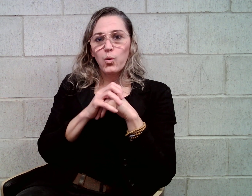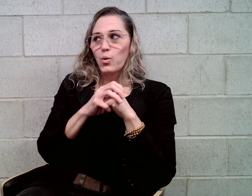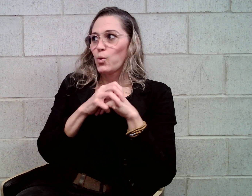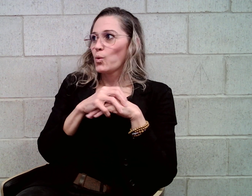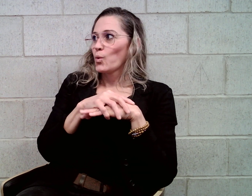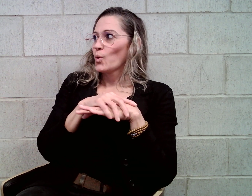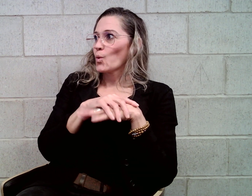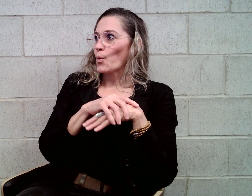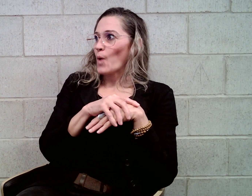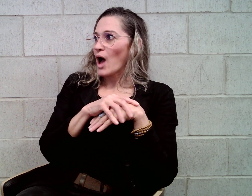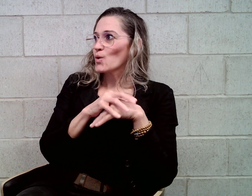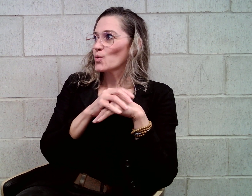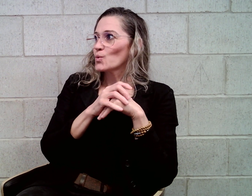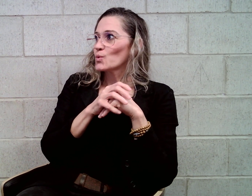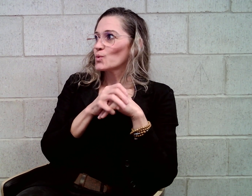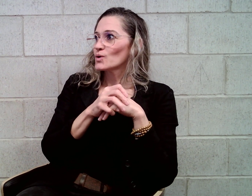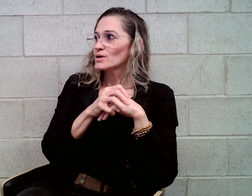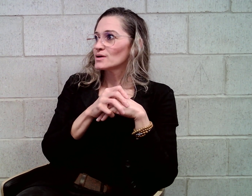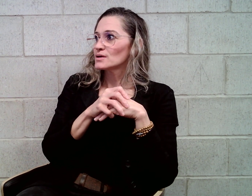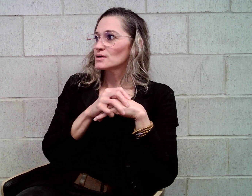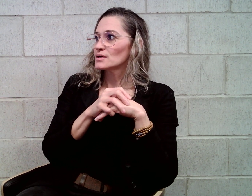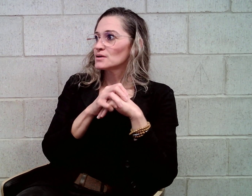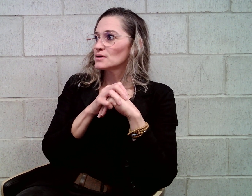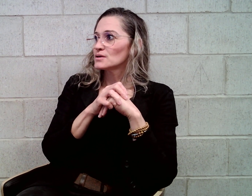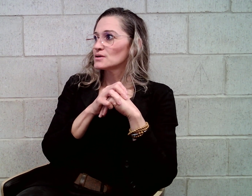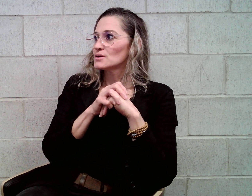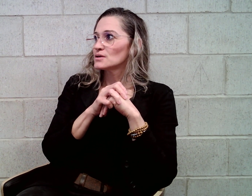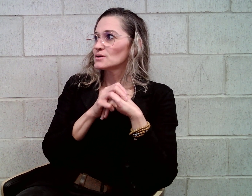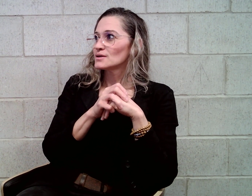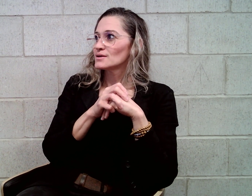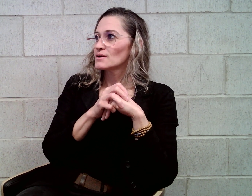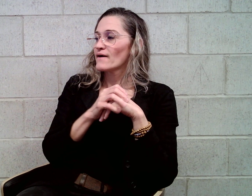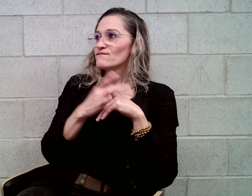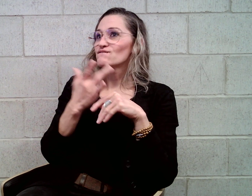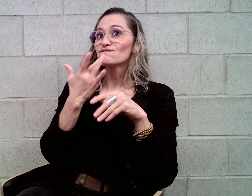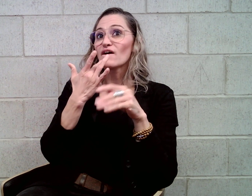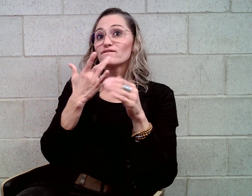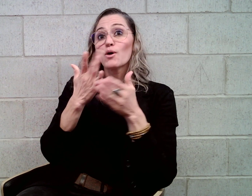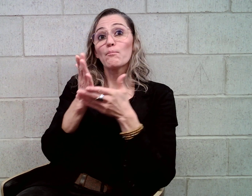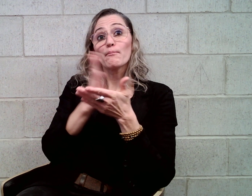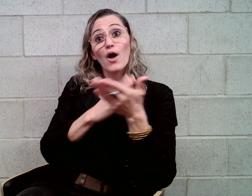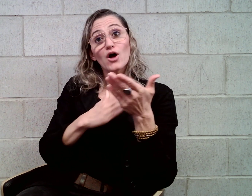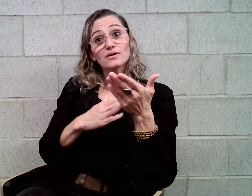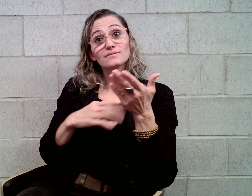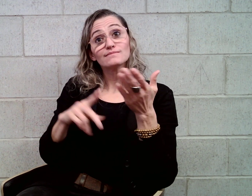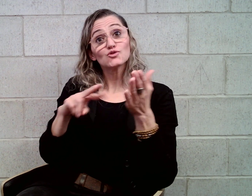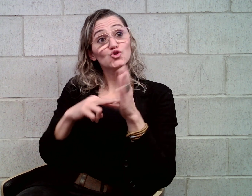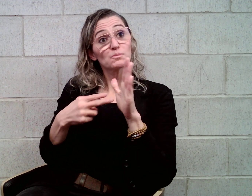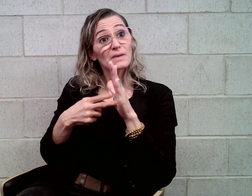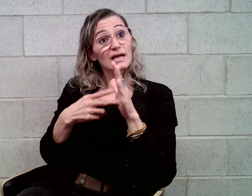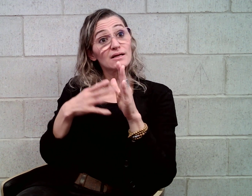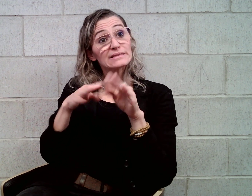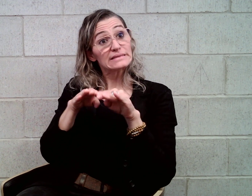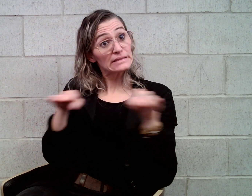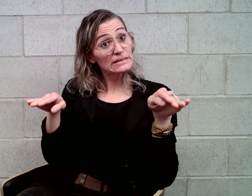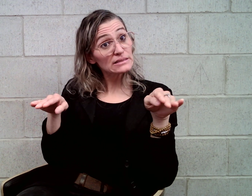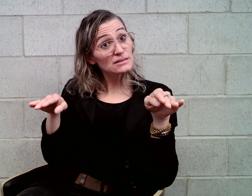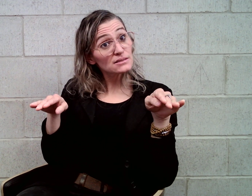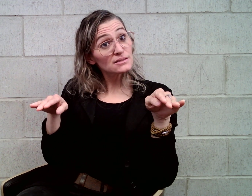Ooh. Wow, okay. My favorite aspect of this. Do you mean my